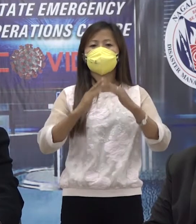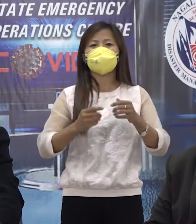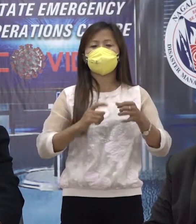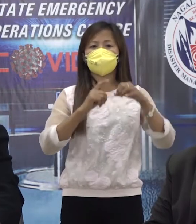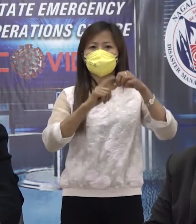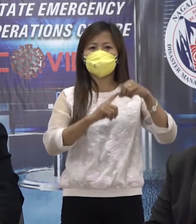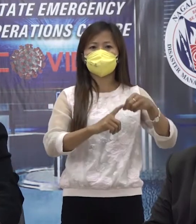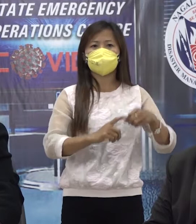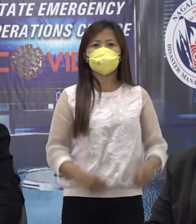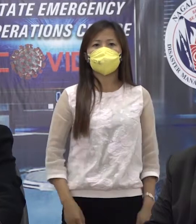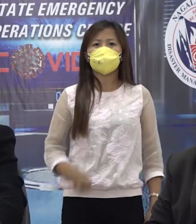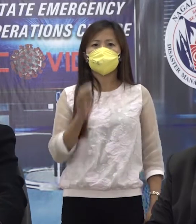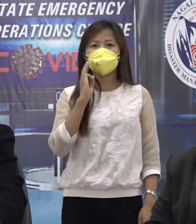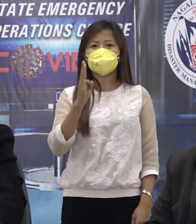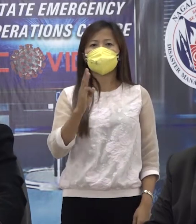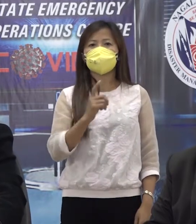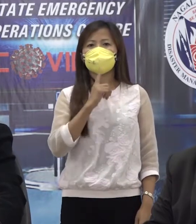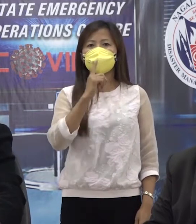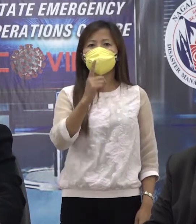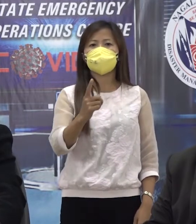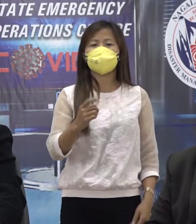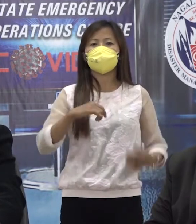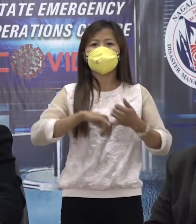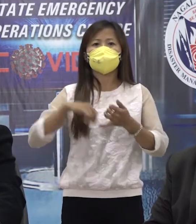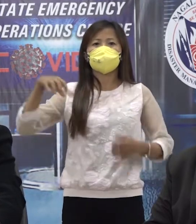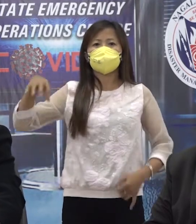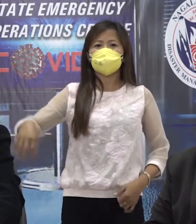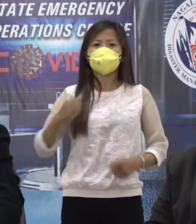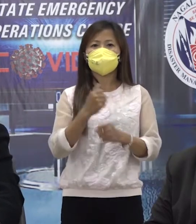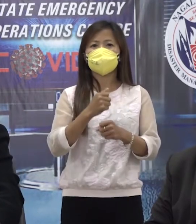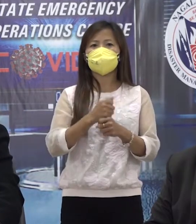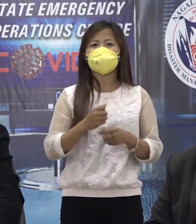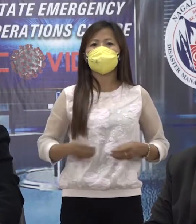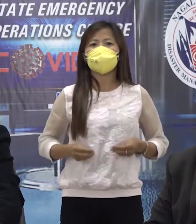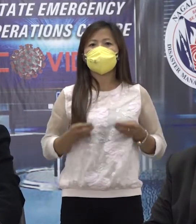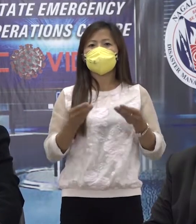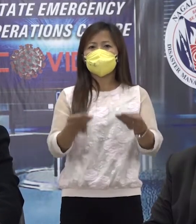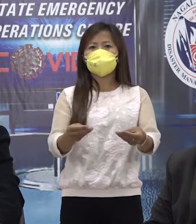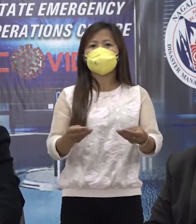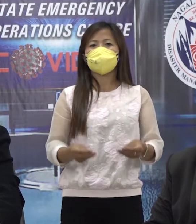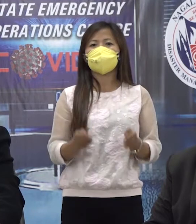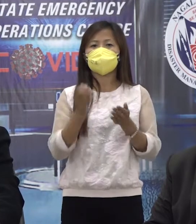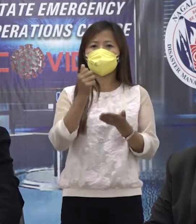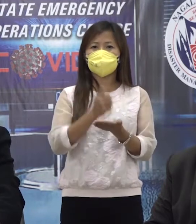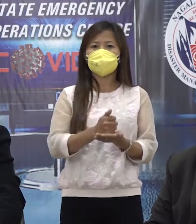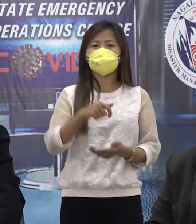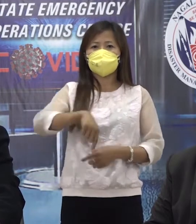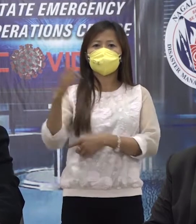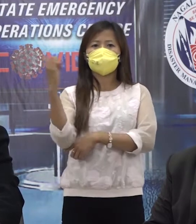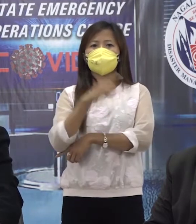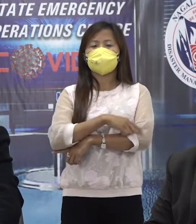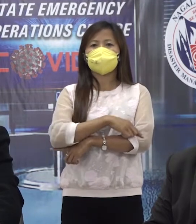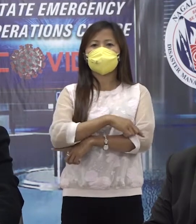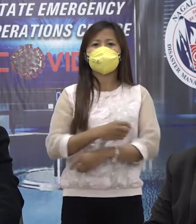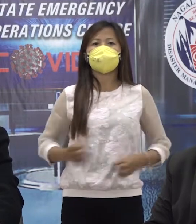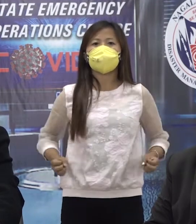quarantine. I would like to inform that the state government has issued an order today